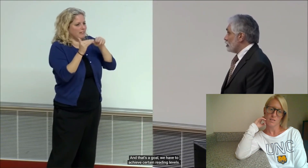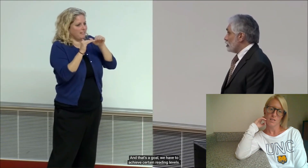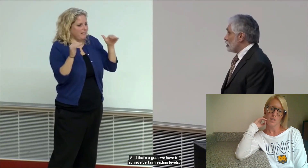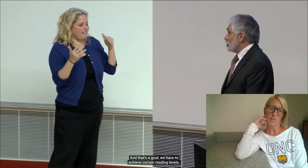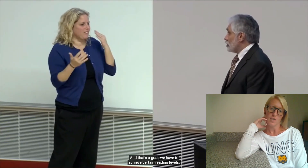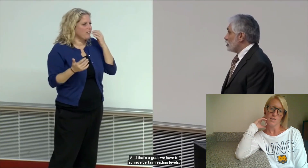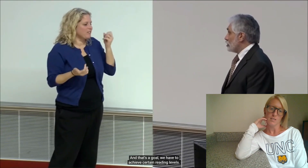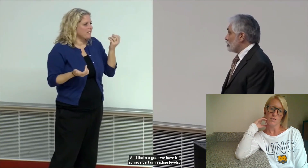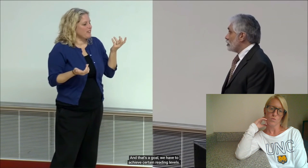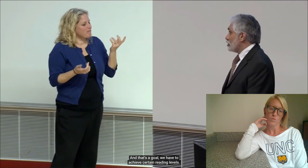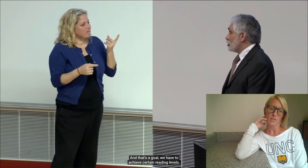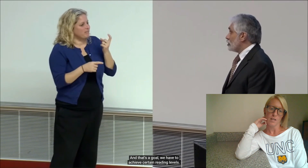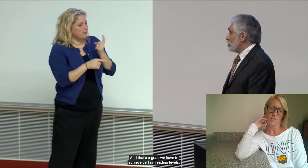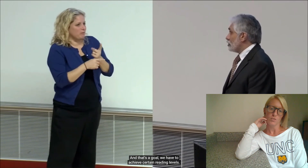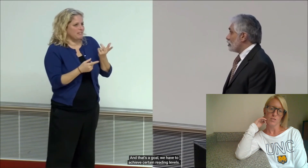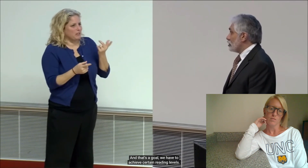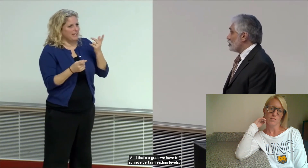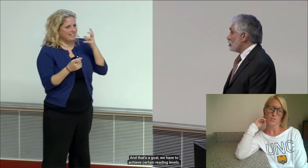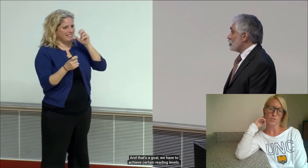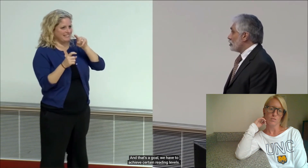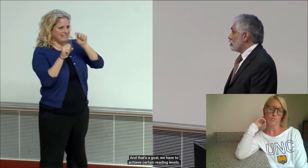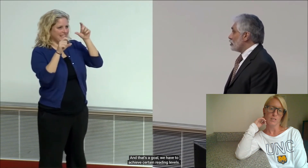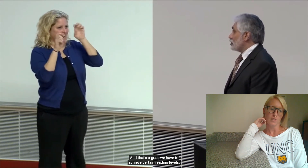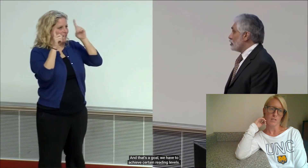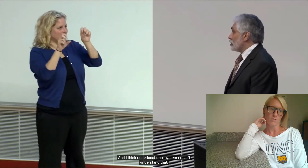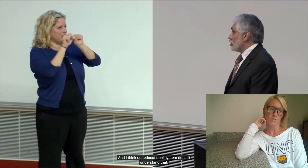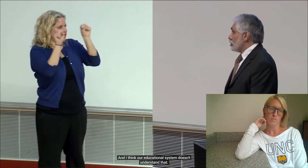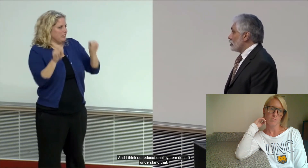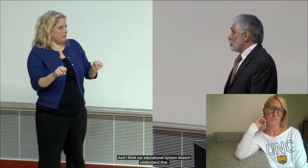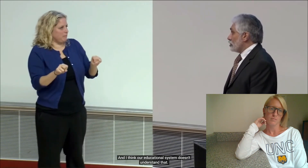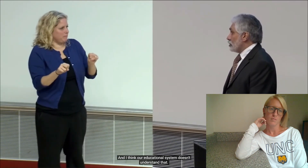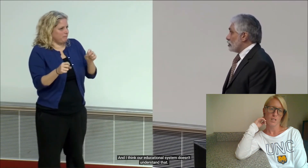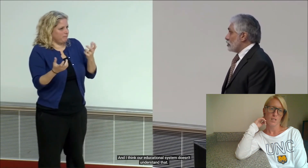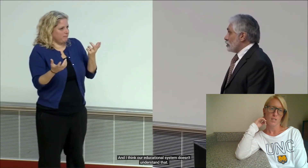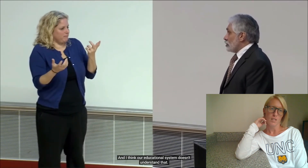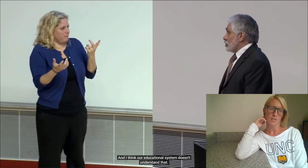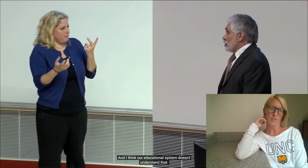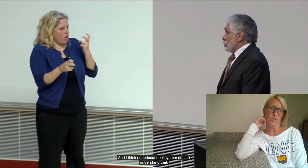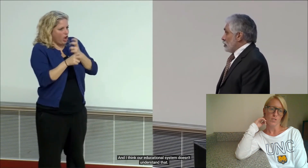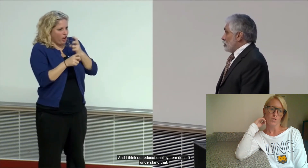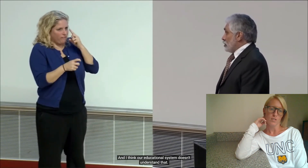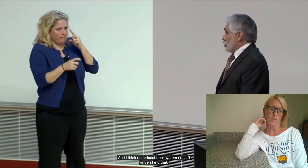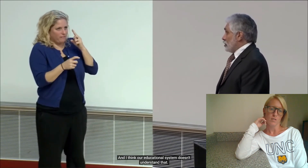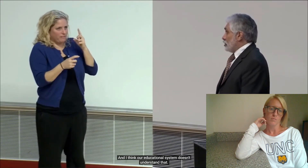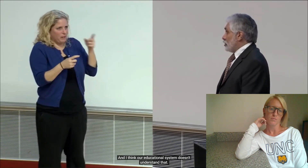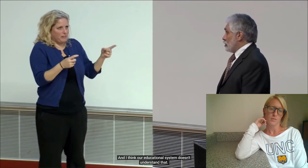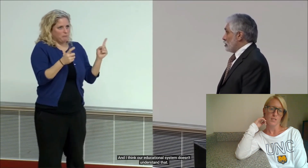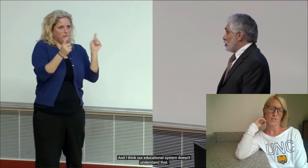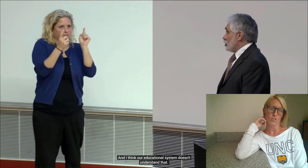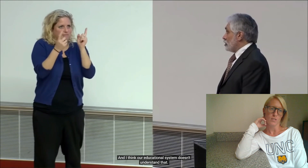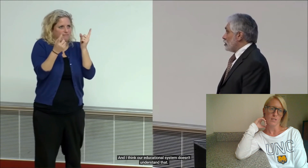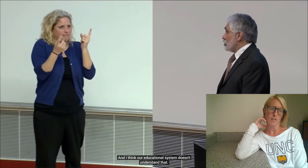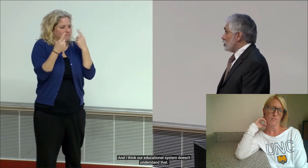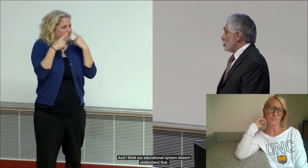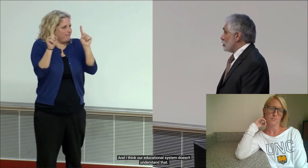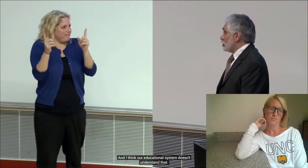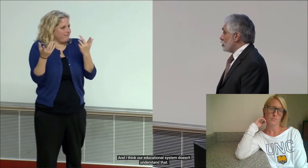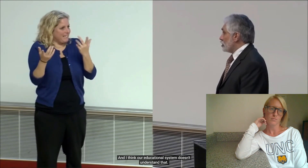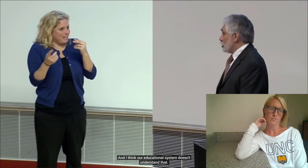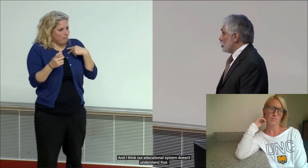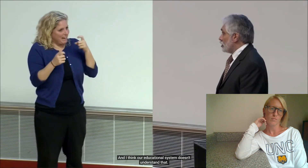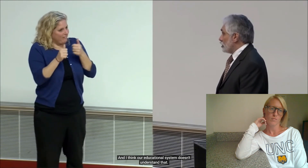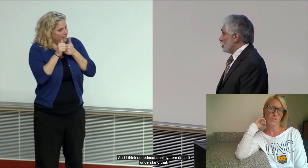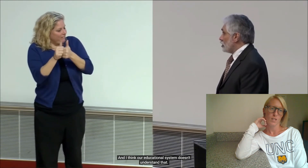And that's a goal. And You that's have to the goal achieve to certain have reading levels. certain And reading levels. I think our educational system doesn't understand